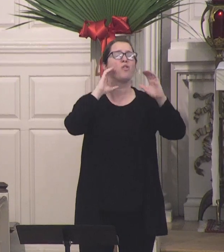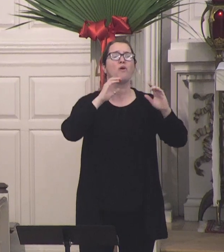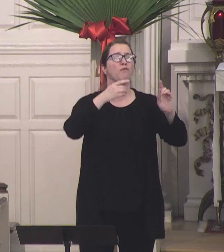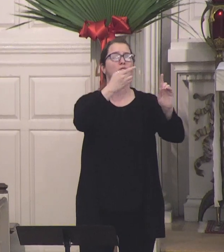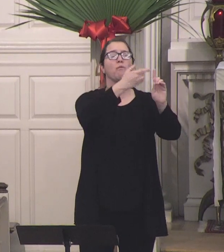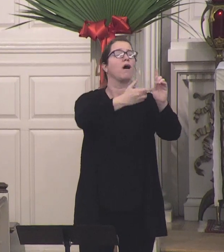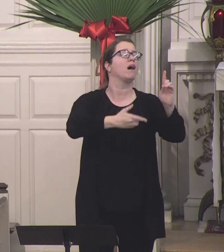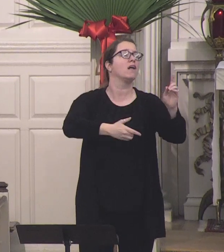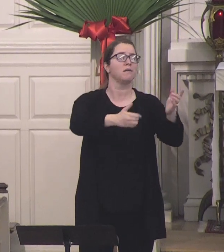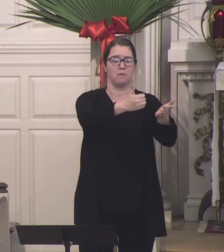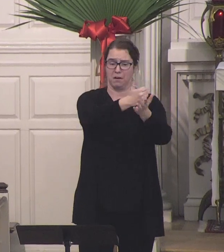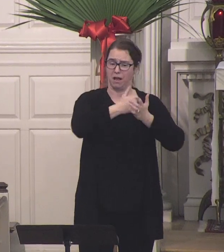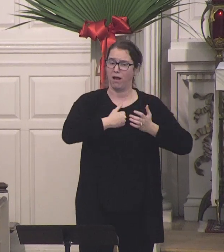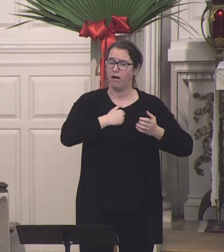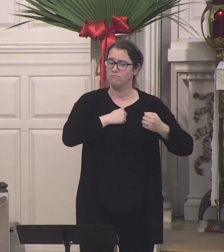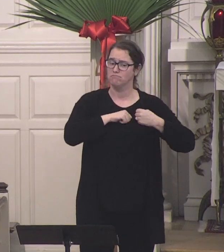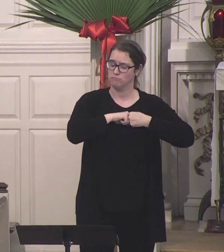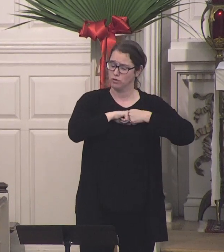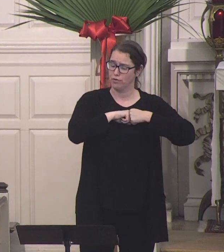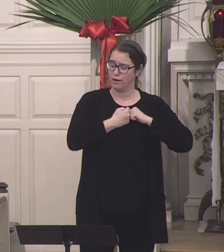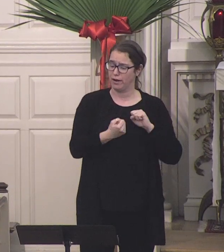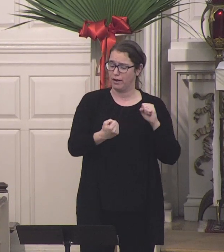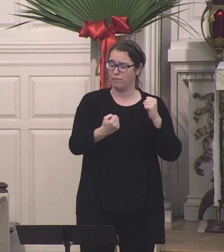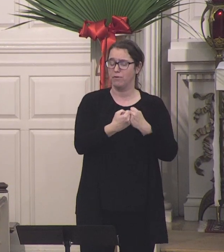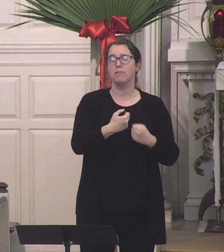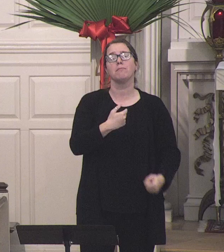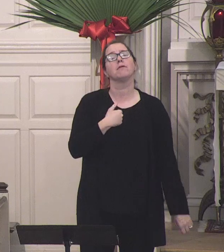who would grieve with me,